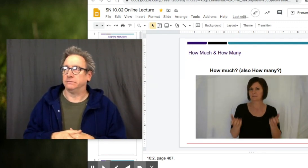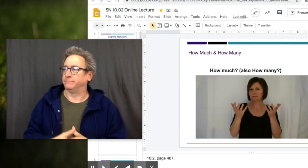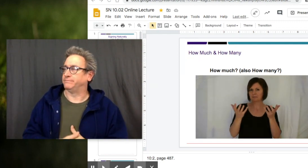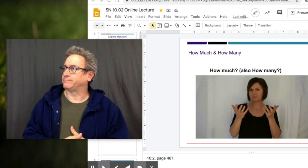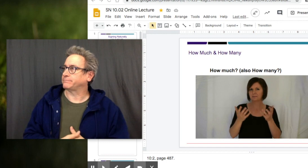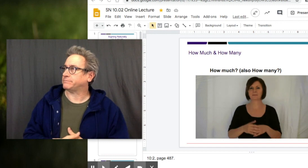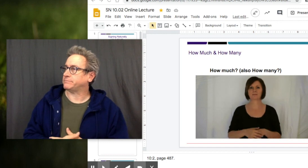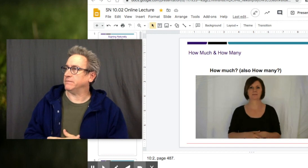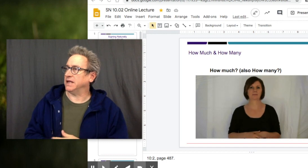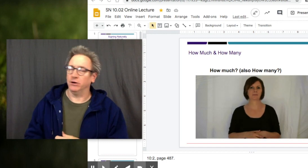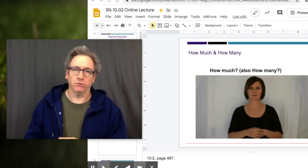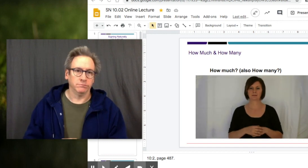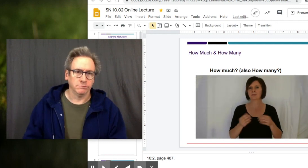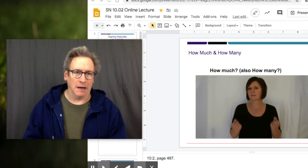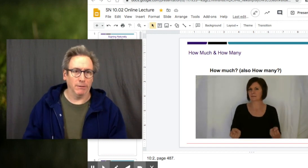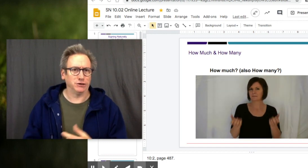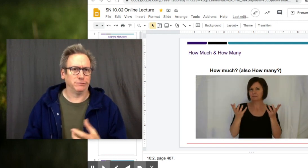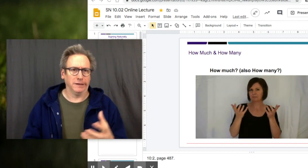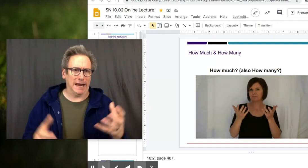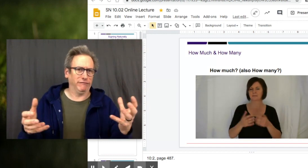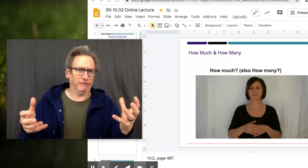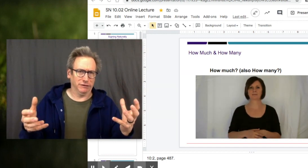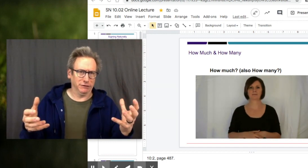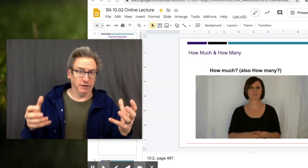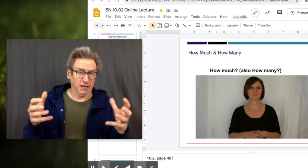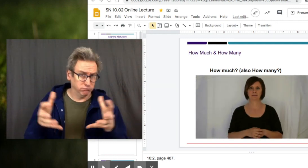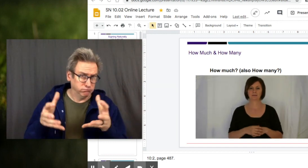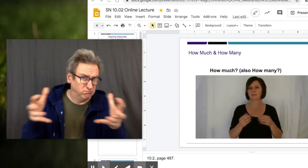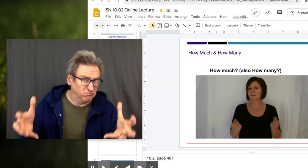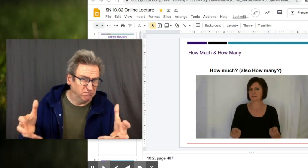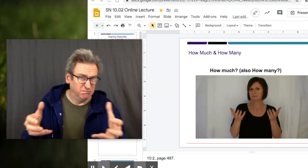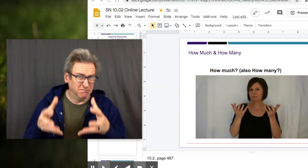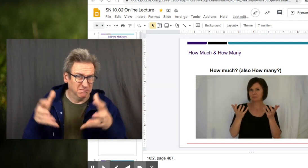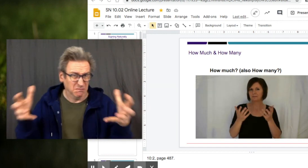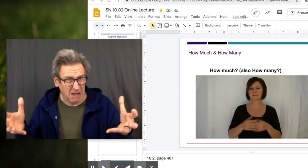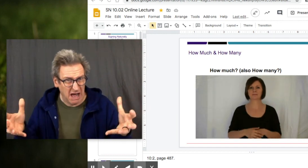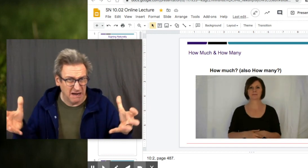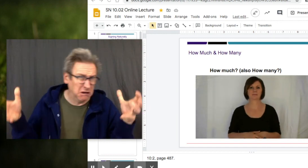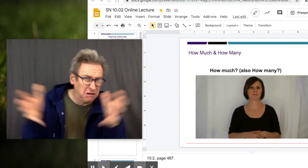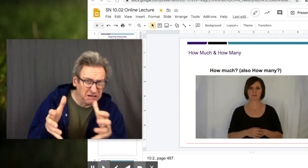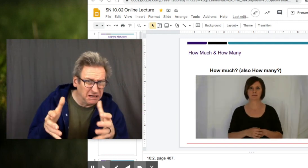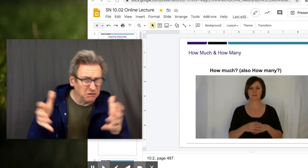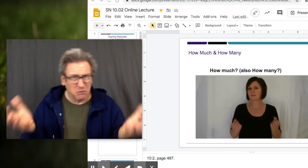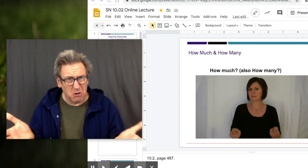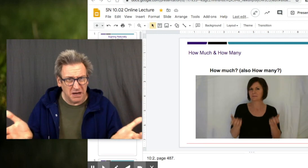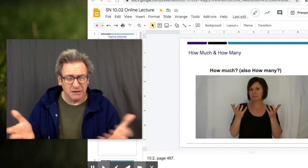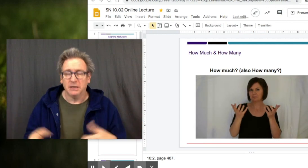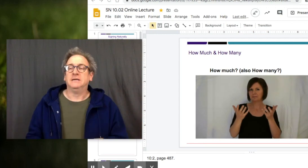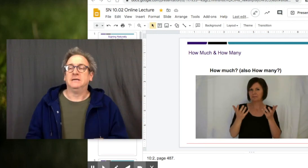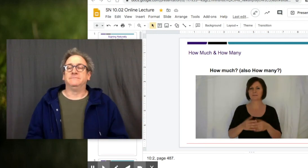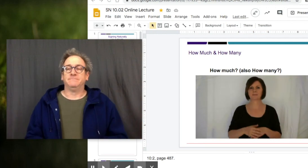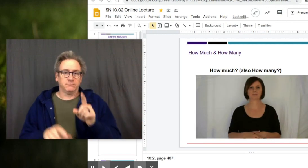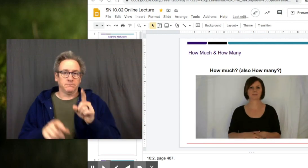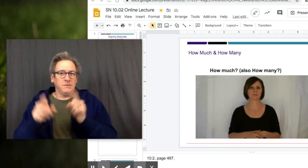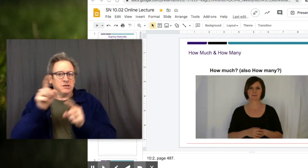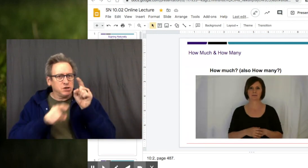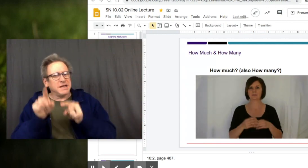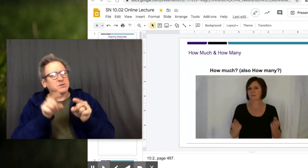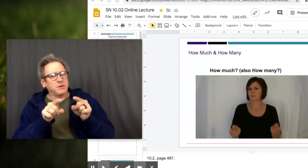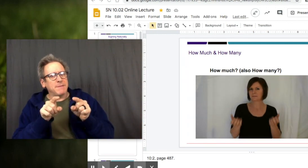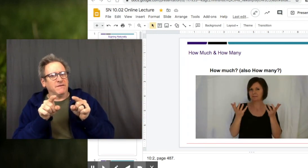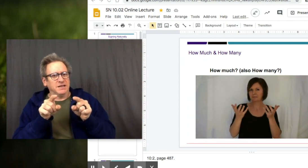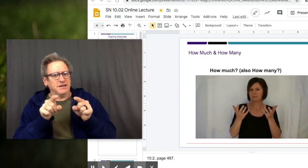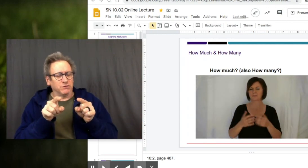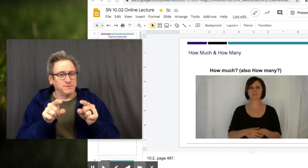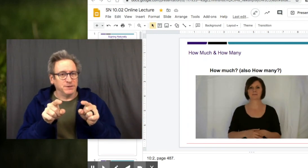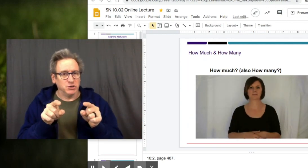Like, I don't know, how much landfill do you need? Lot, little, what? So that's